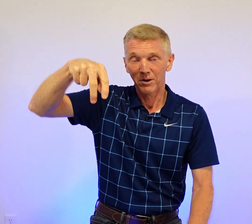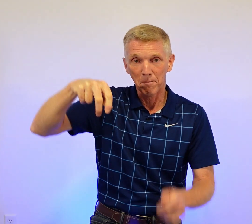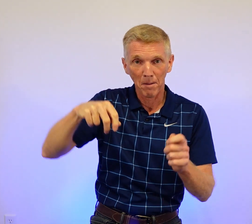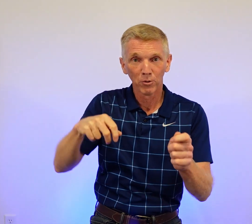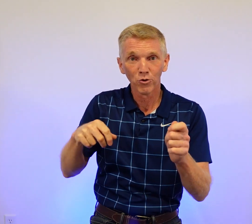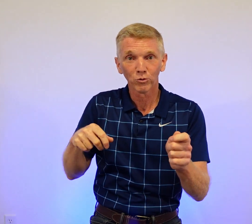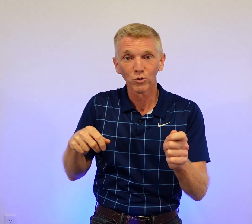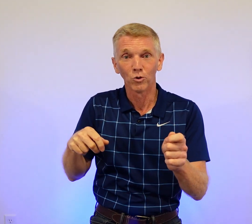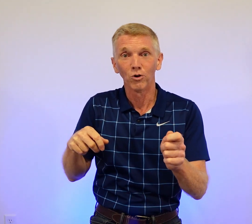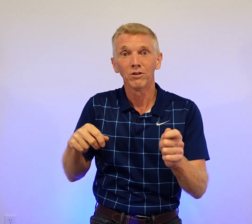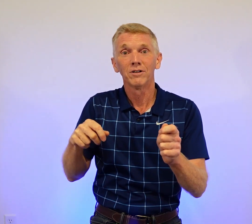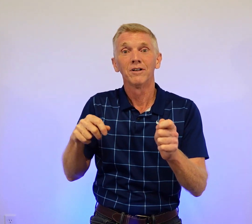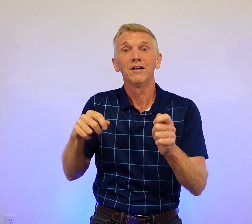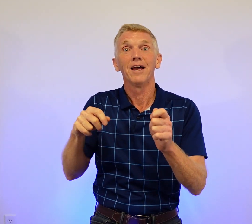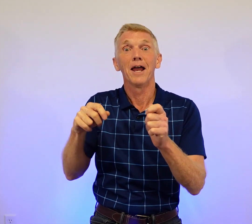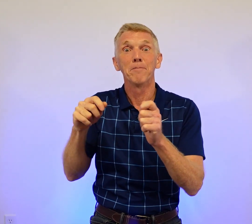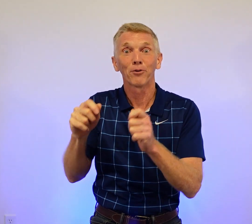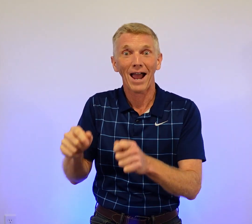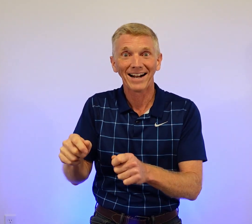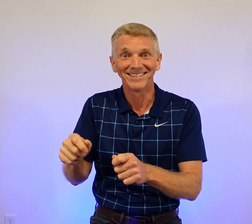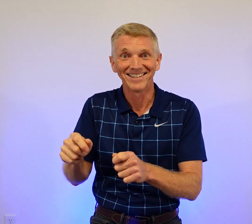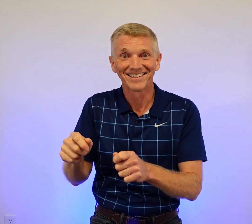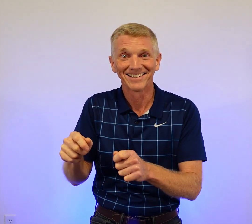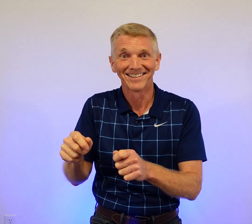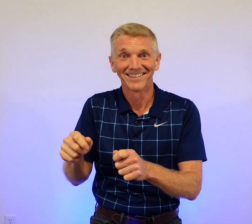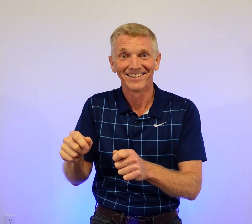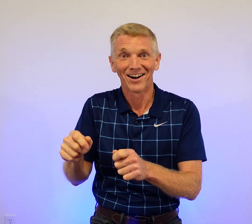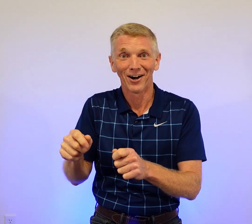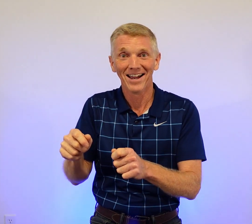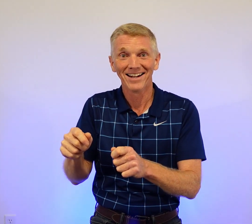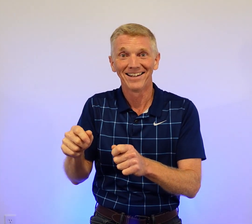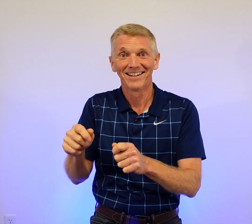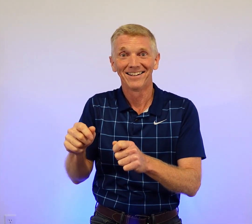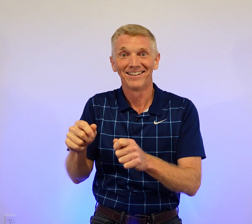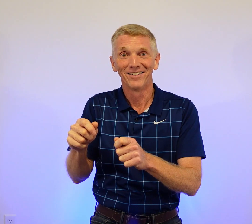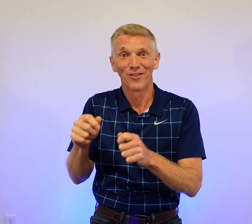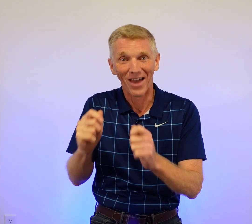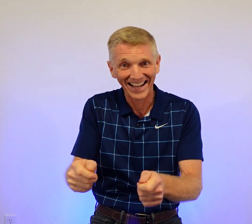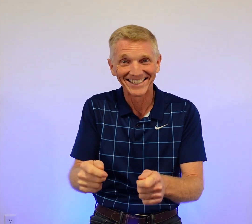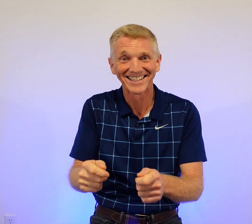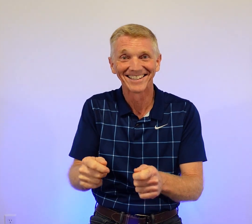remember the rule and practice. All right? Thanks.